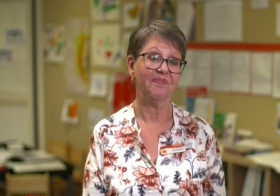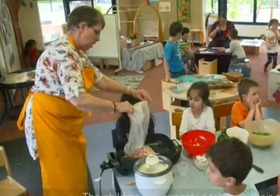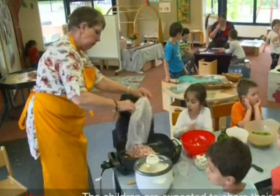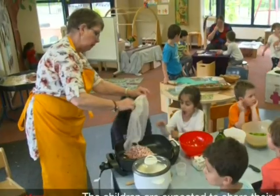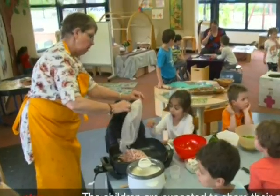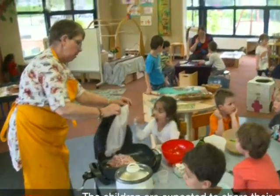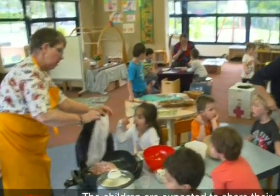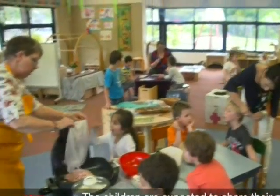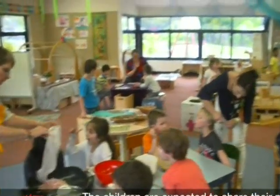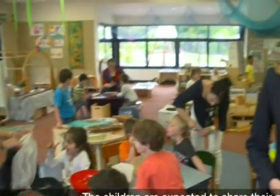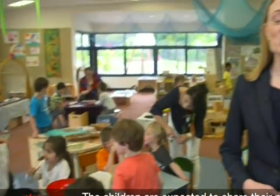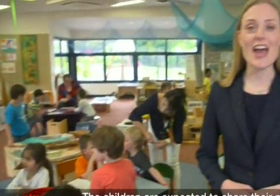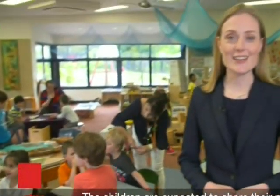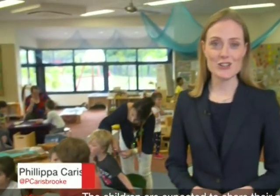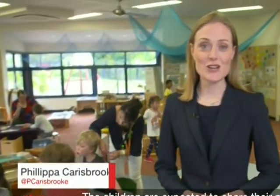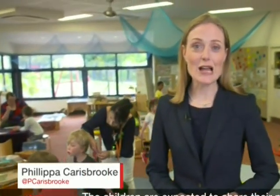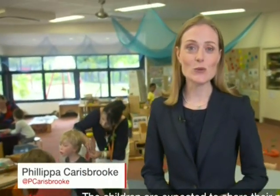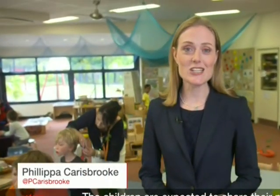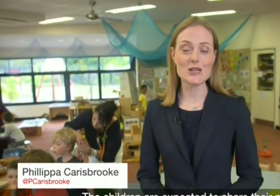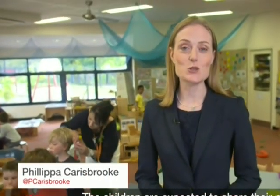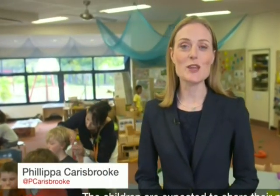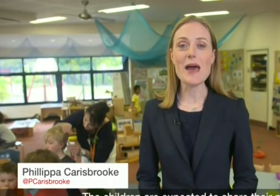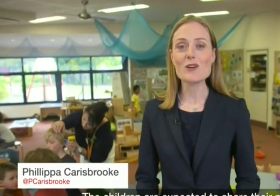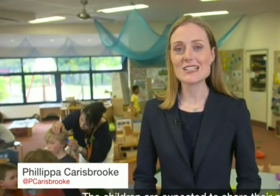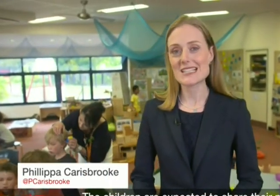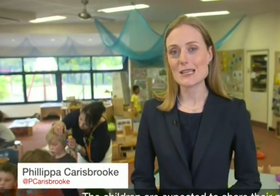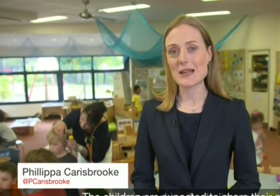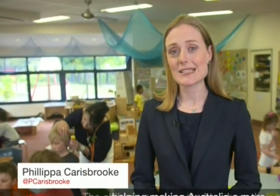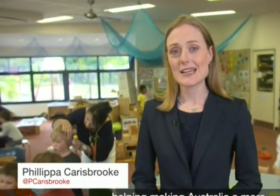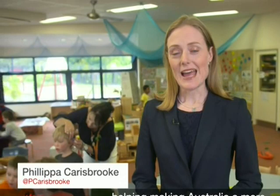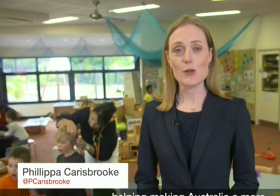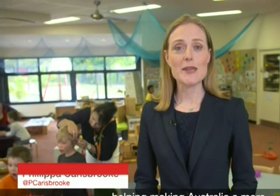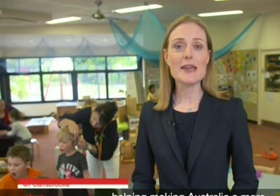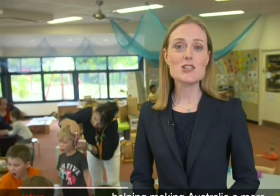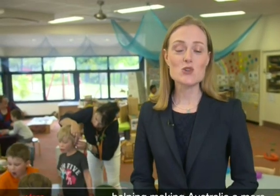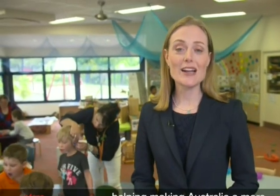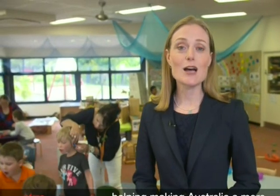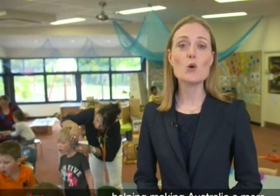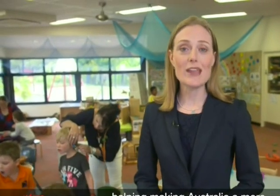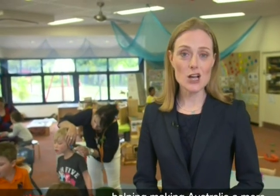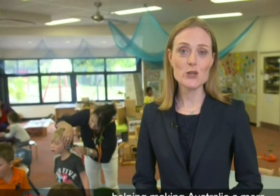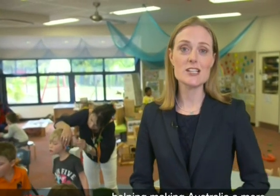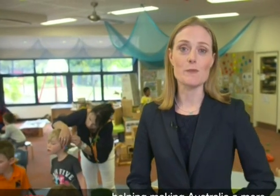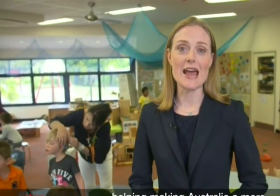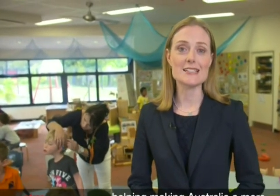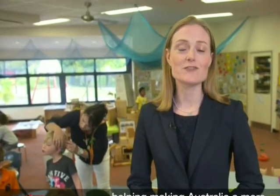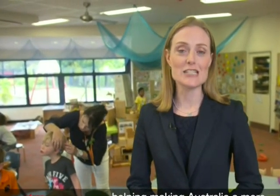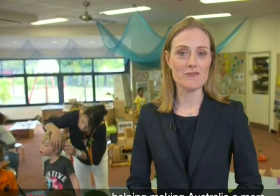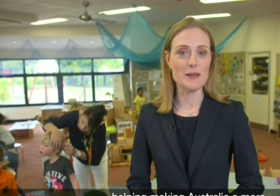The children are expected to share their new language skills with their parents and siblings, helping make Australia a more inclusive place for deaf